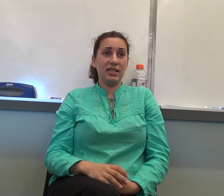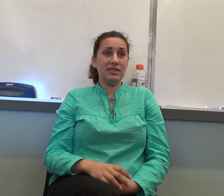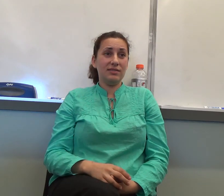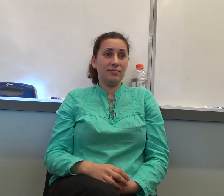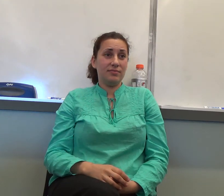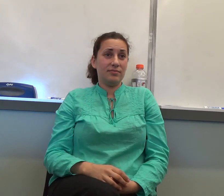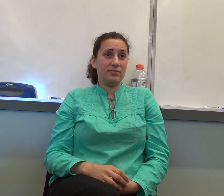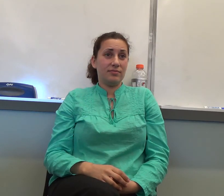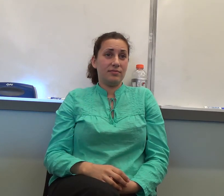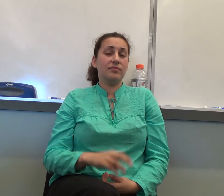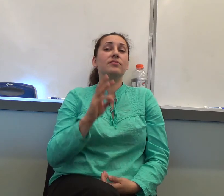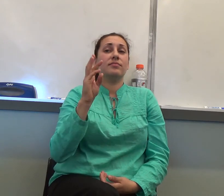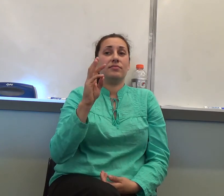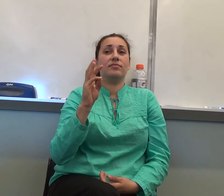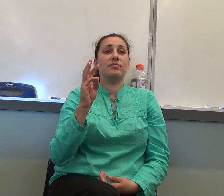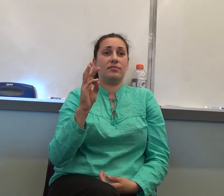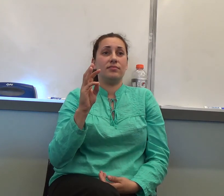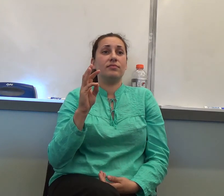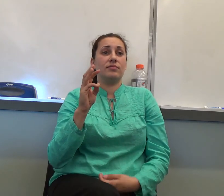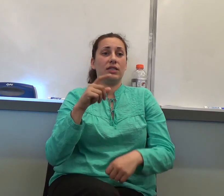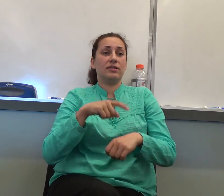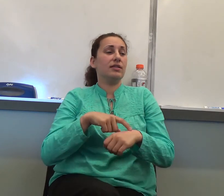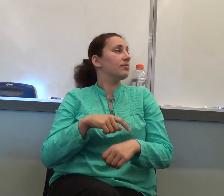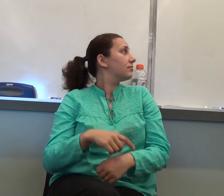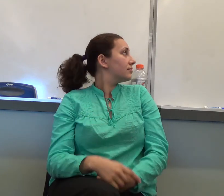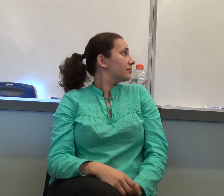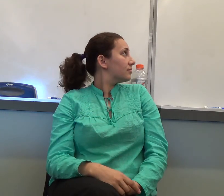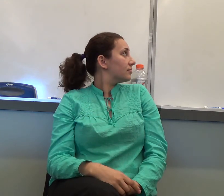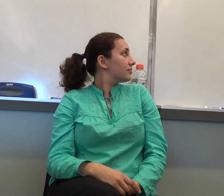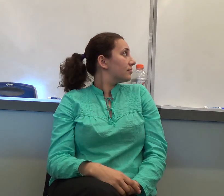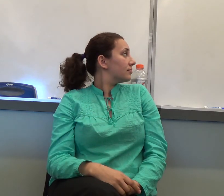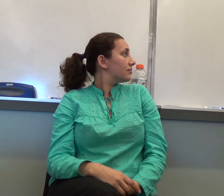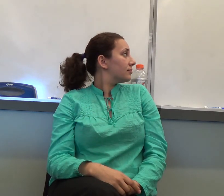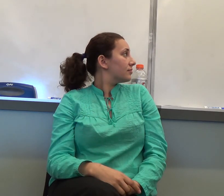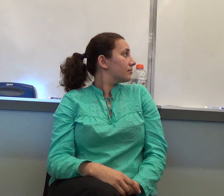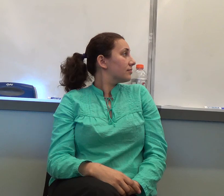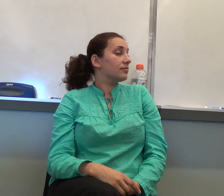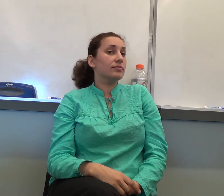6? 6 times. Okay? 6 times 30 is 180.